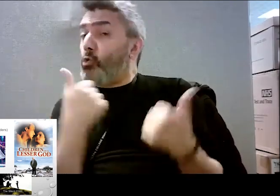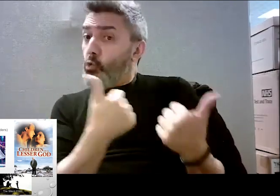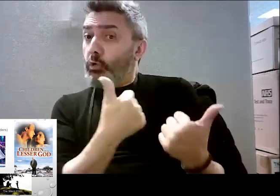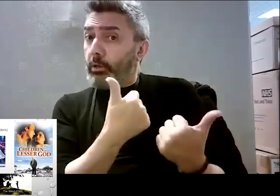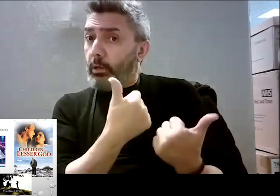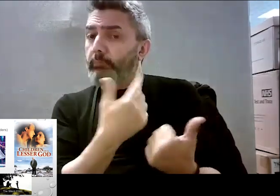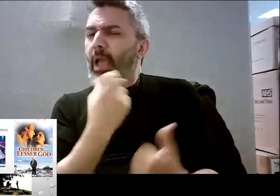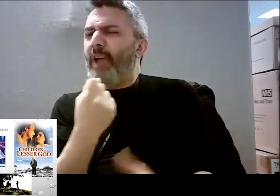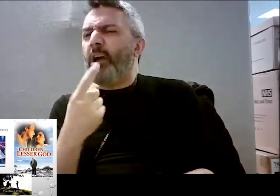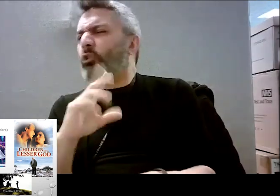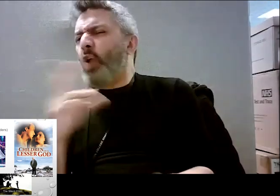this.